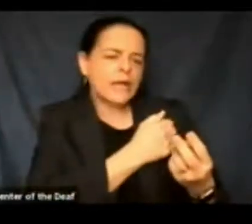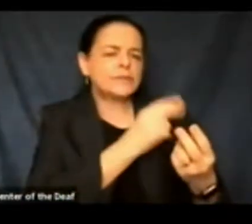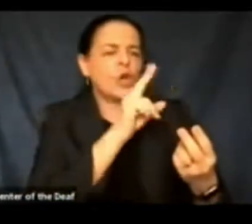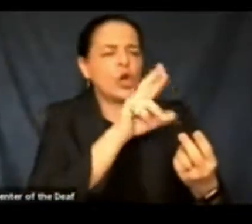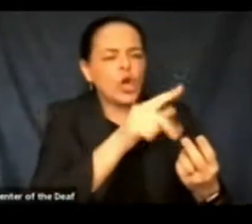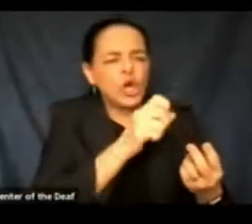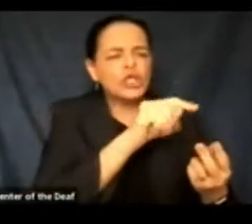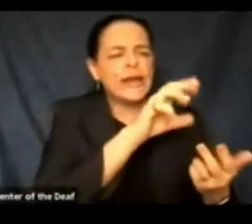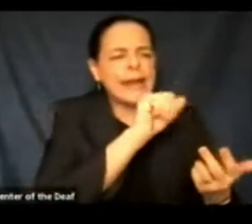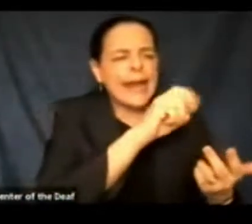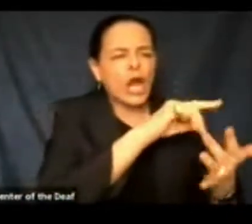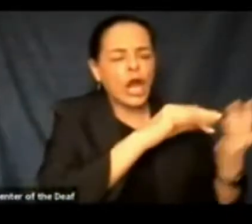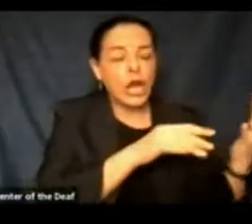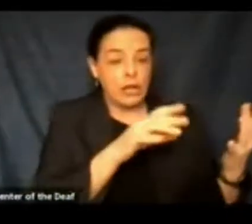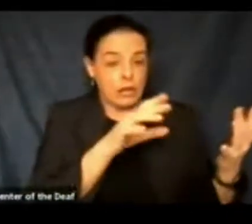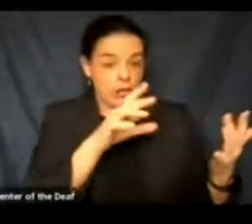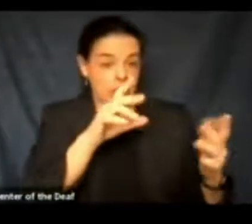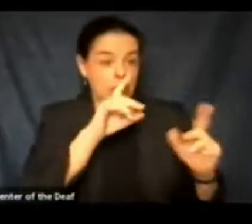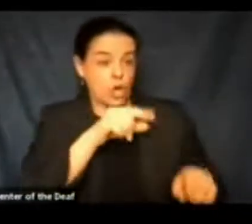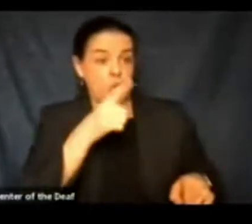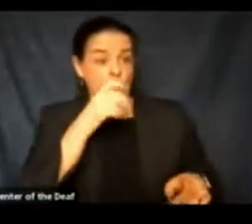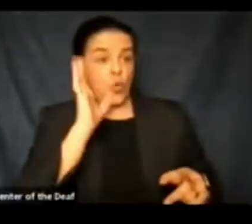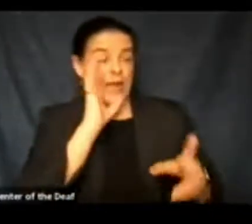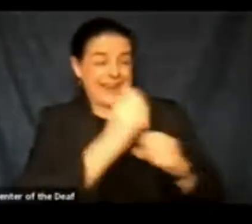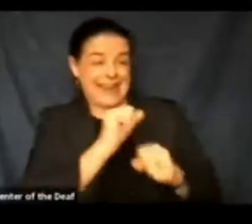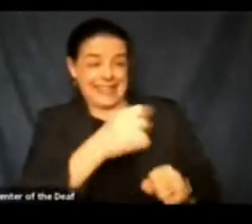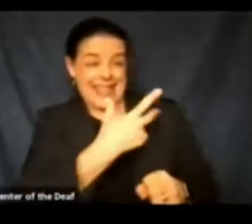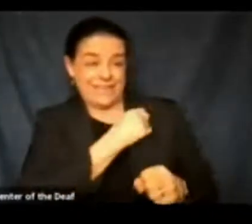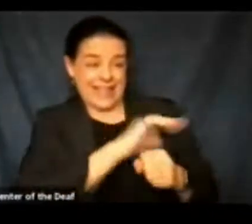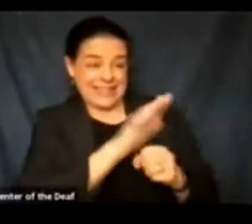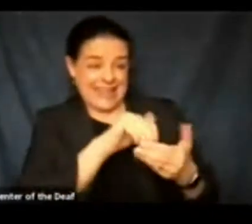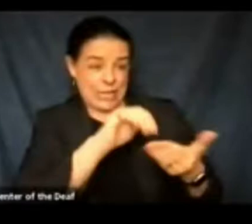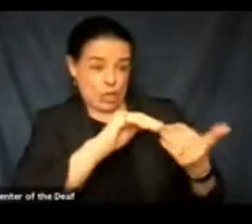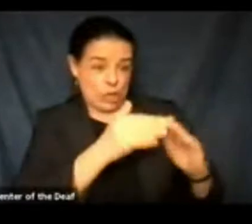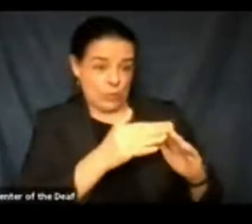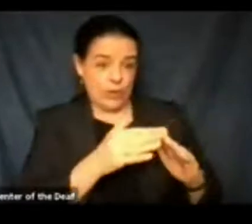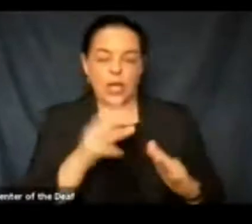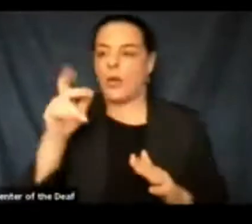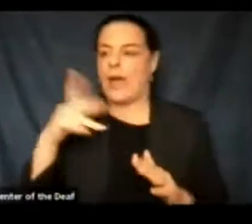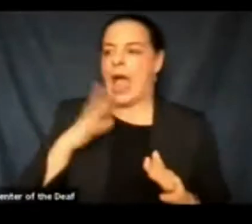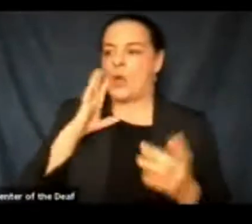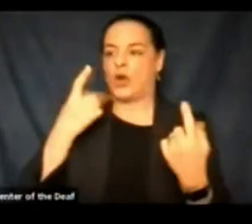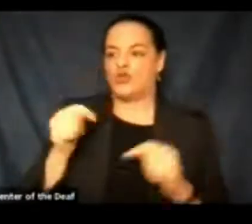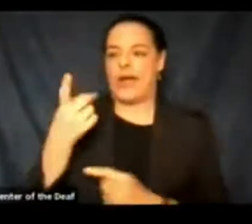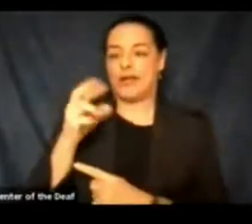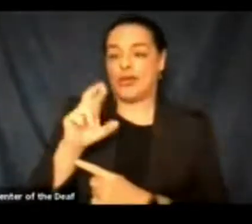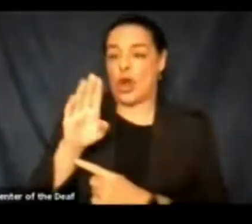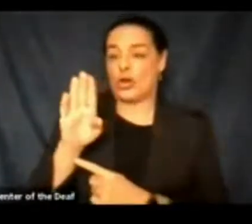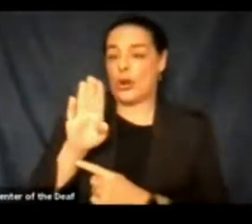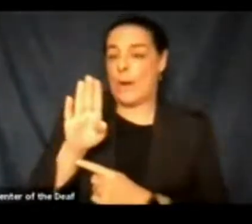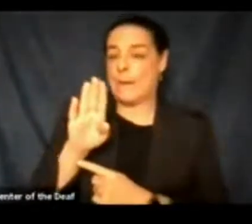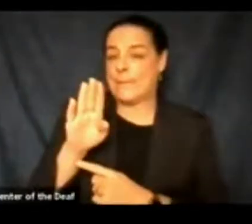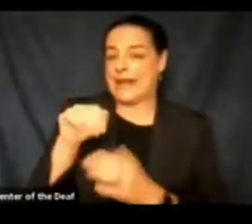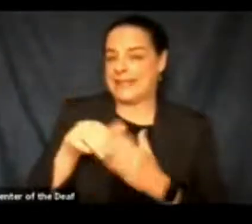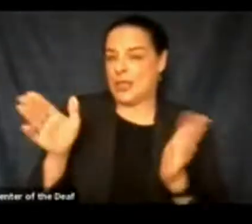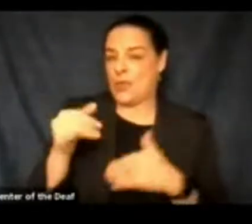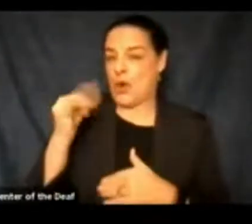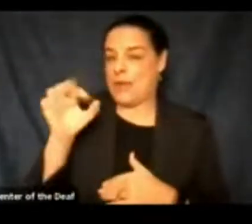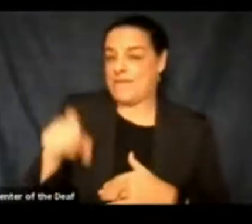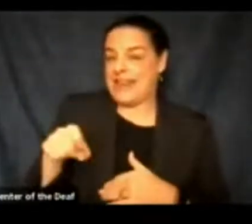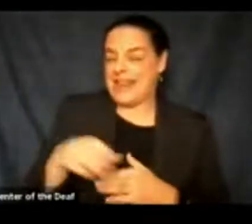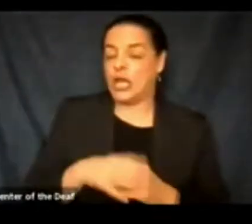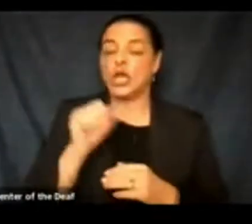care clinics, et cetera, get vaccine in our community? All right, I'm going to give it a stab, and Dr. B's in the room if need be. So